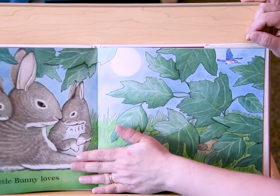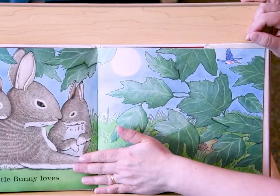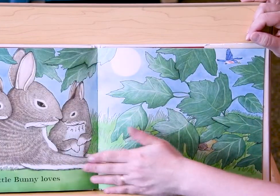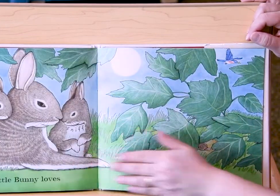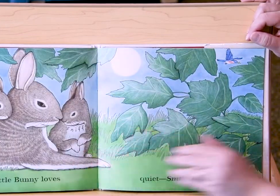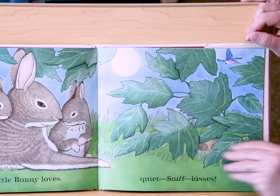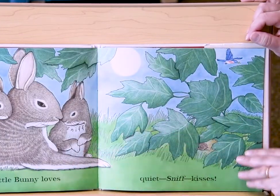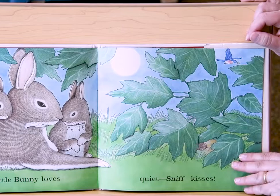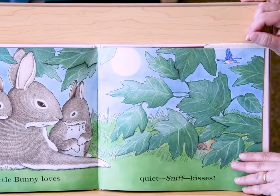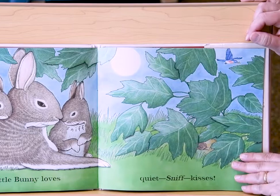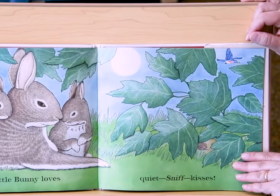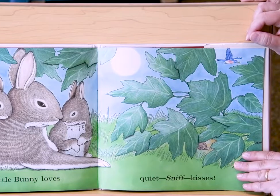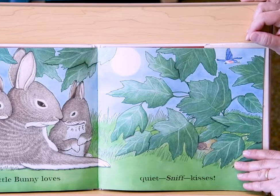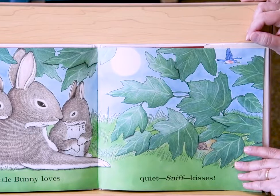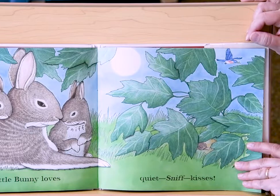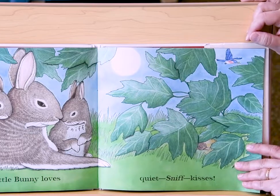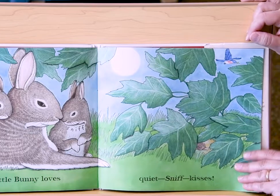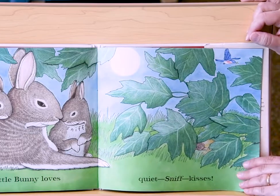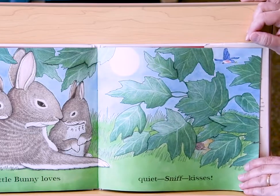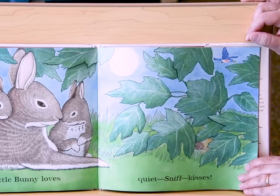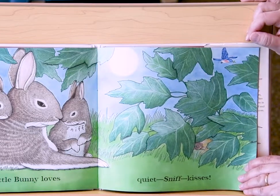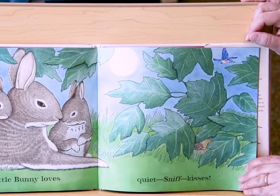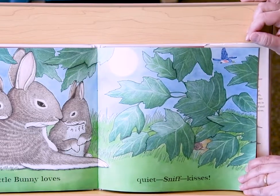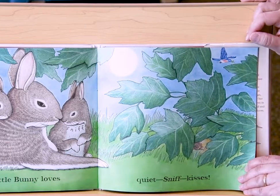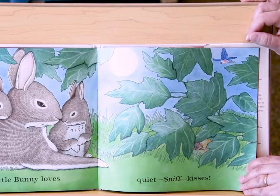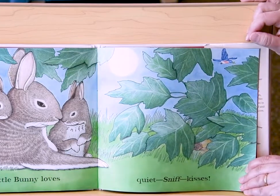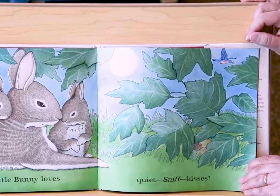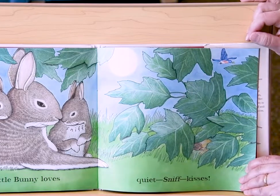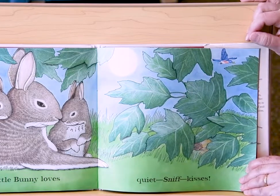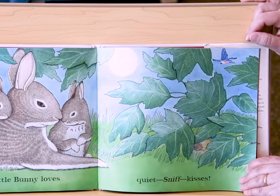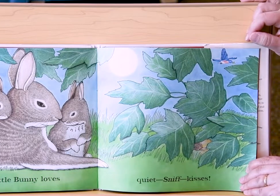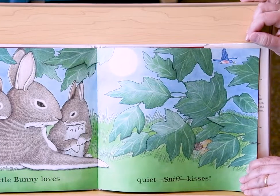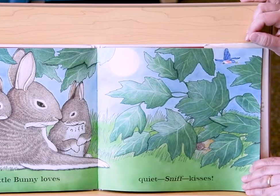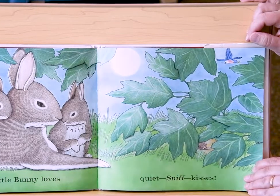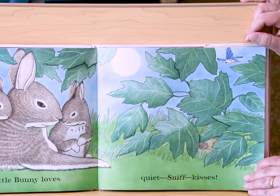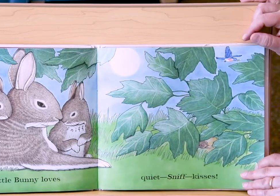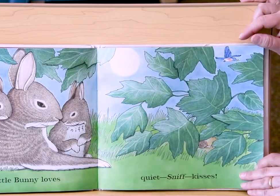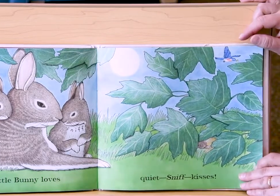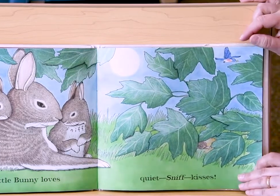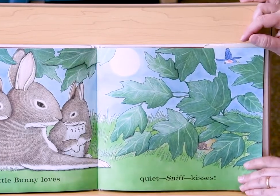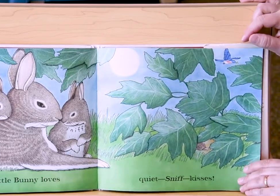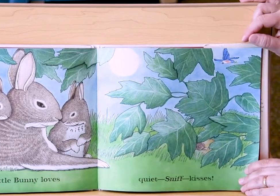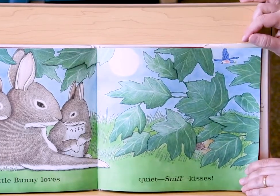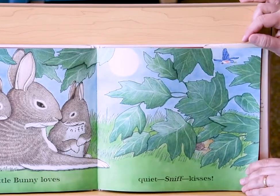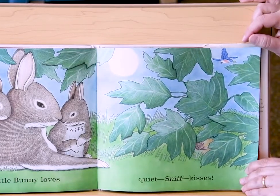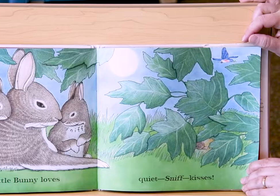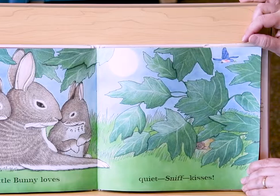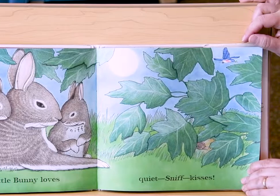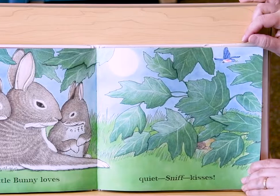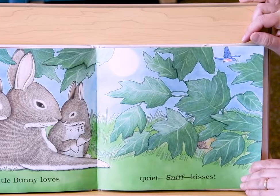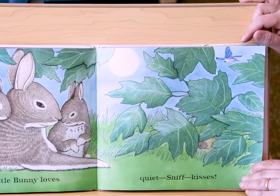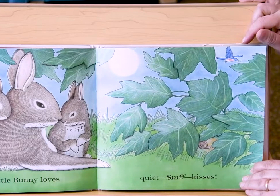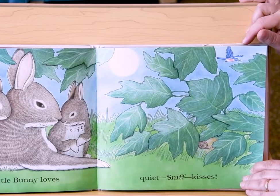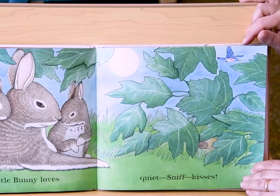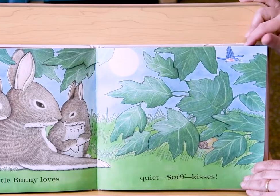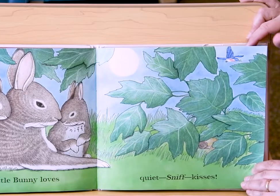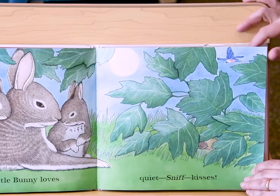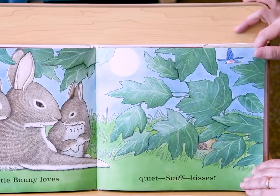Even little bunny loves quiet. Sniff kisses. Can you wiggle your nose and